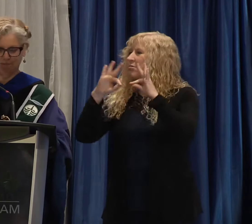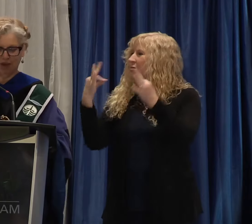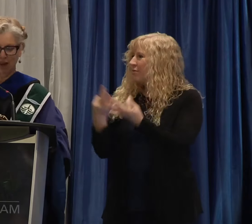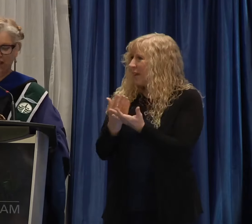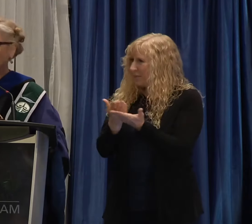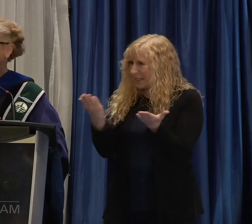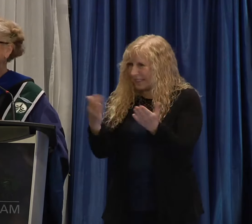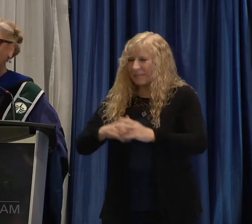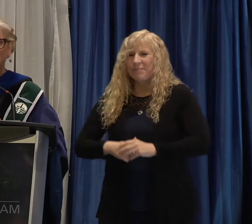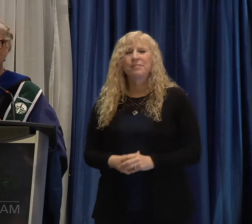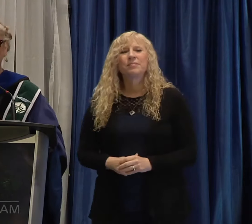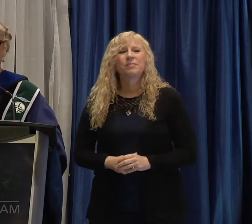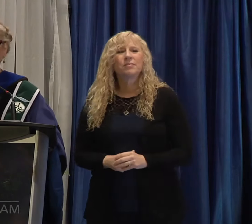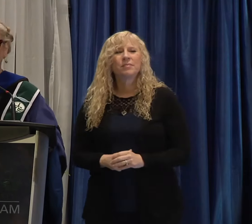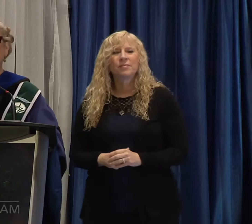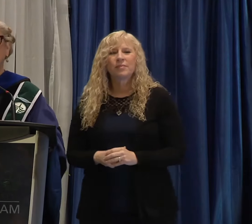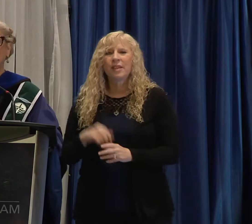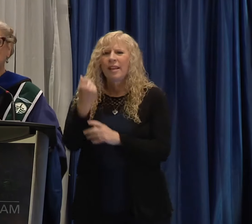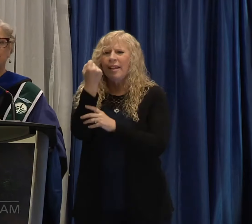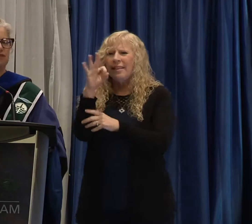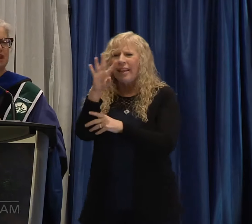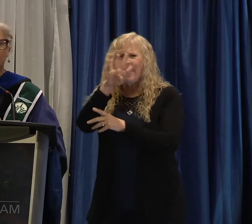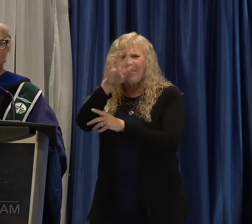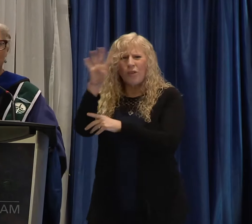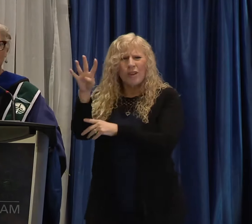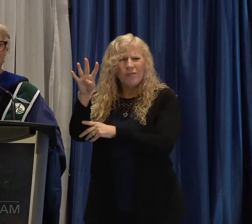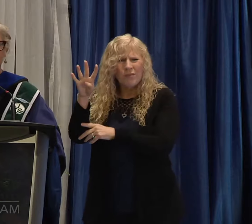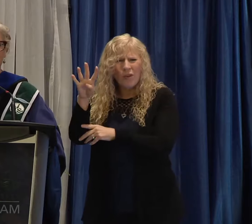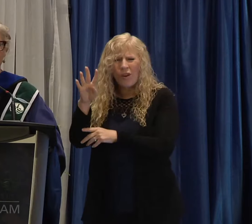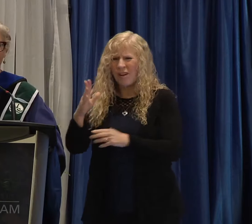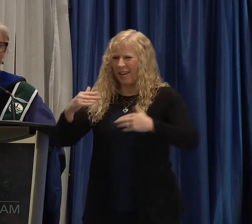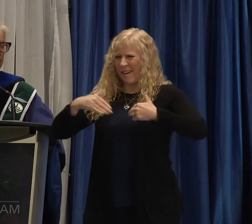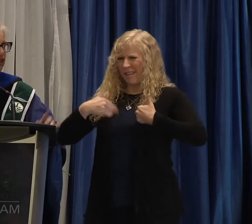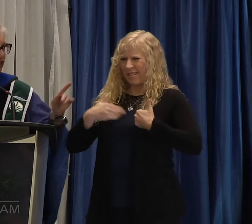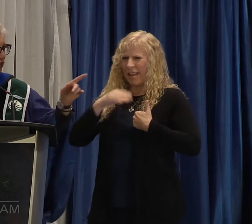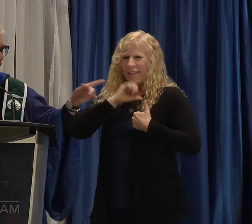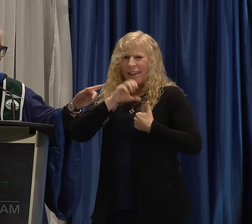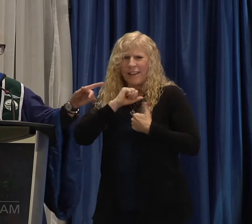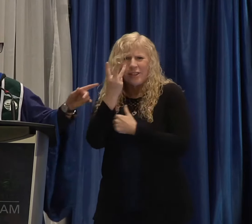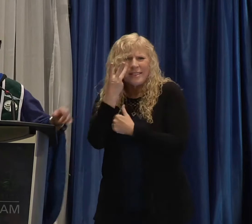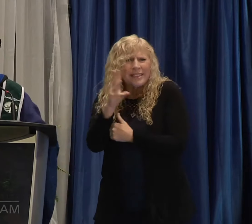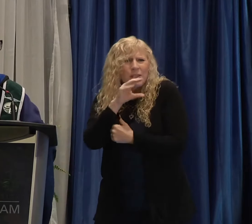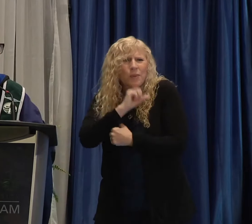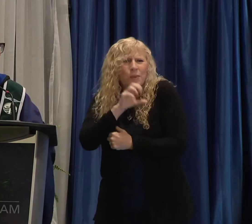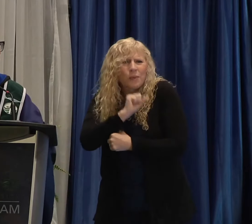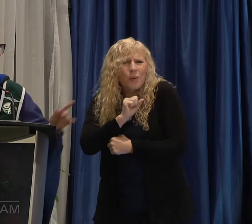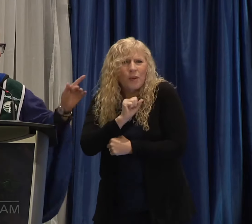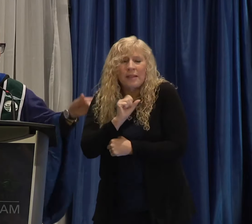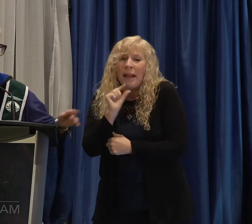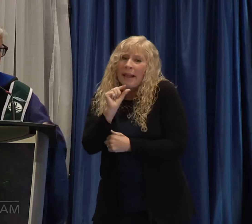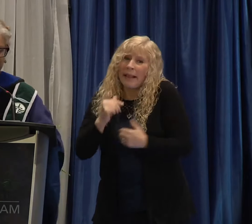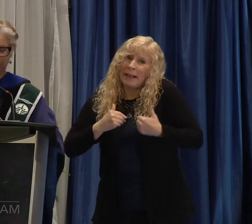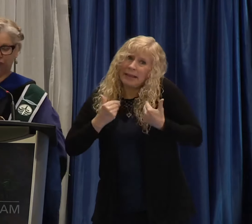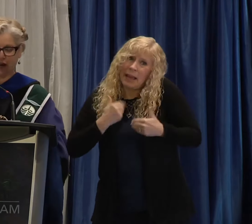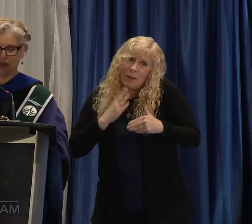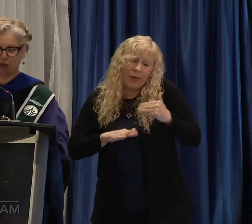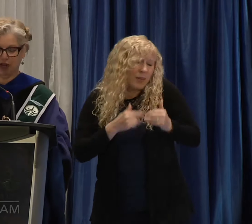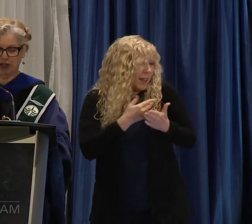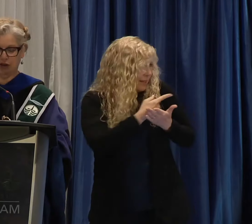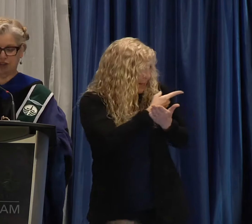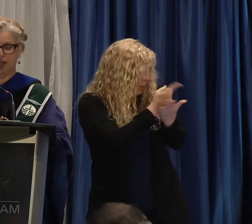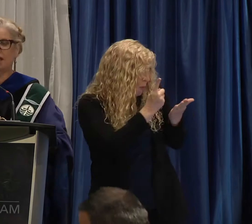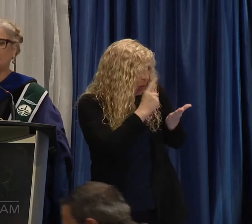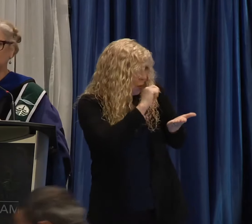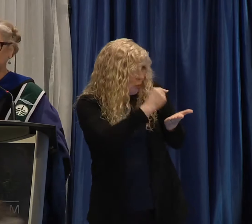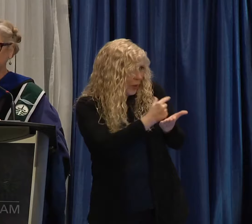families. In 1944, at the tender age of 16, just a few years younger than many of you students